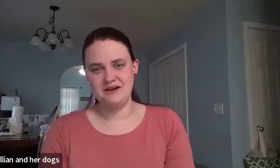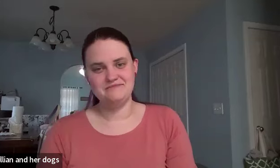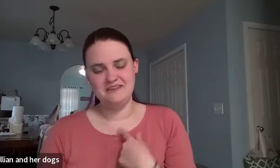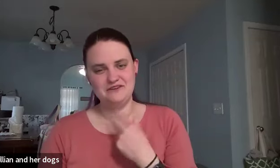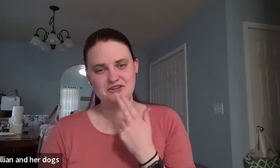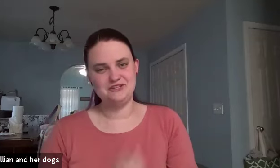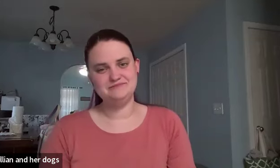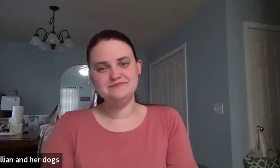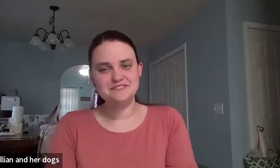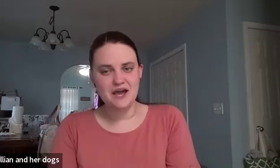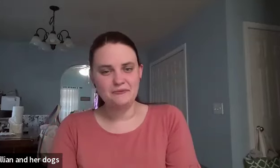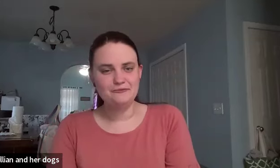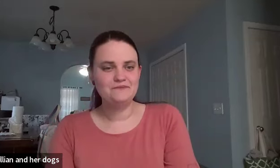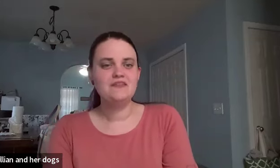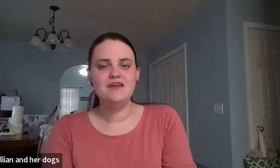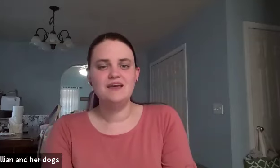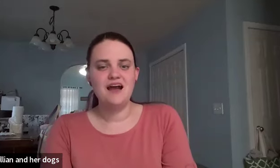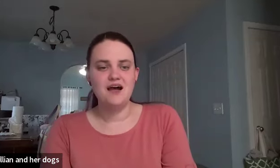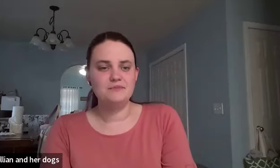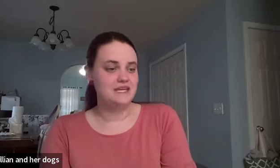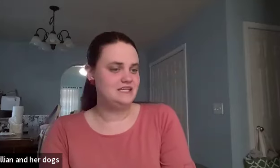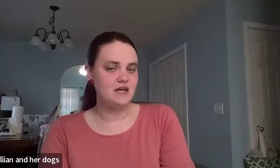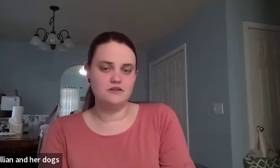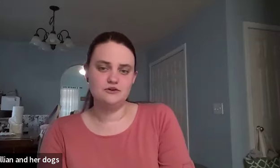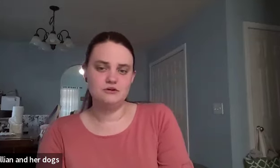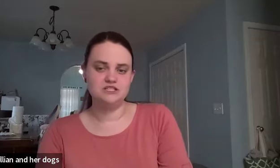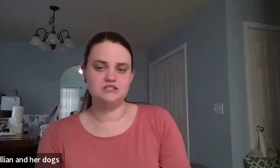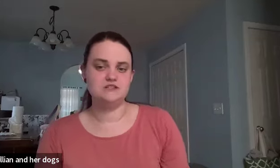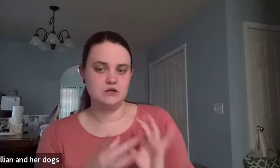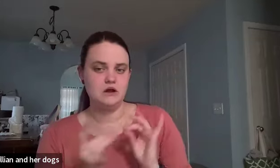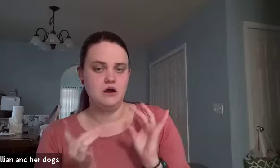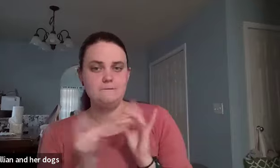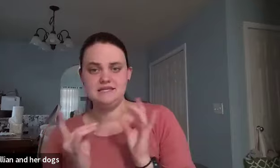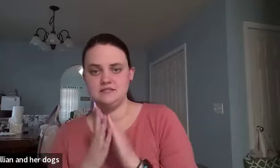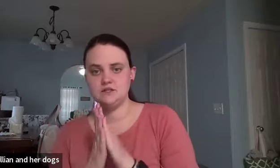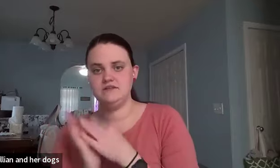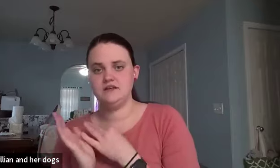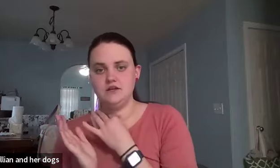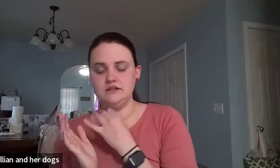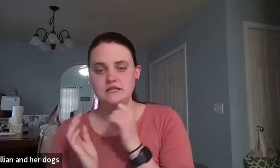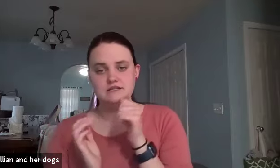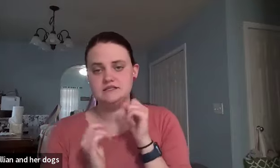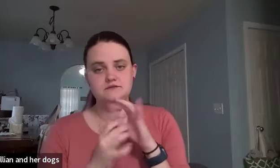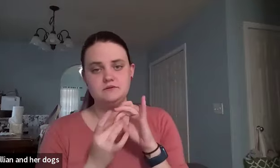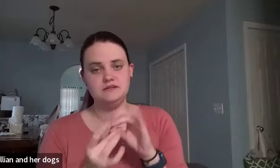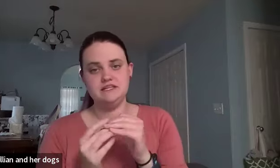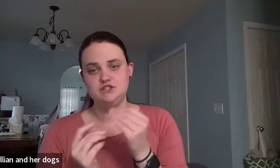about. I think they're cute. So, any other questions or comments or anything curious? And it doesn't have to be related